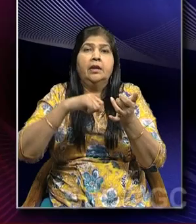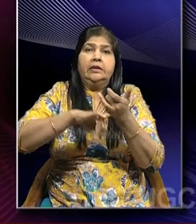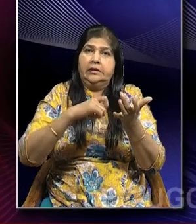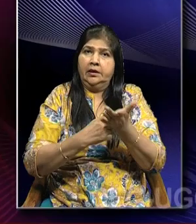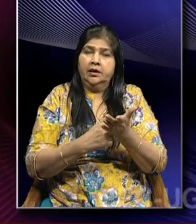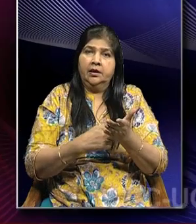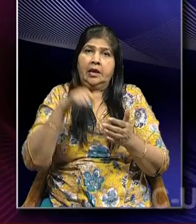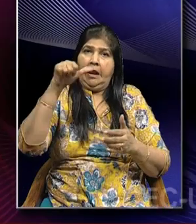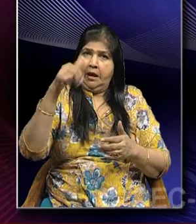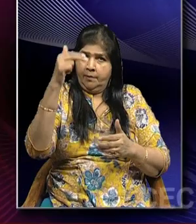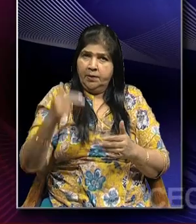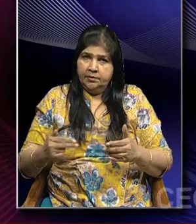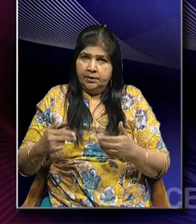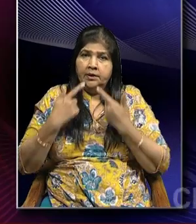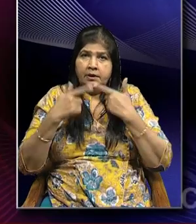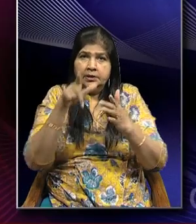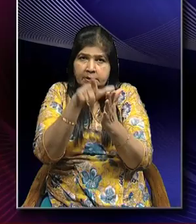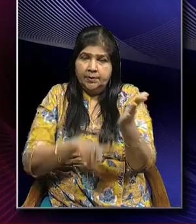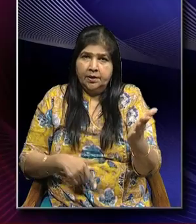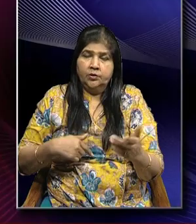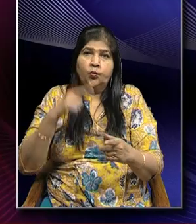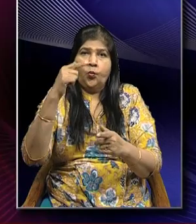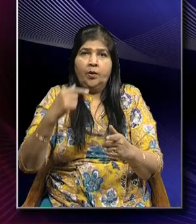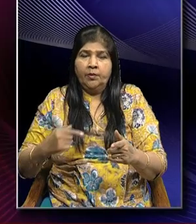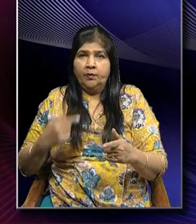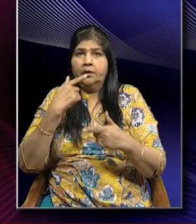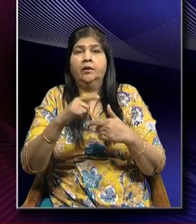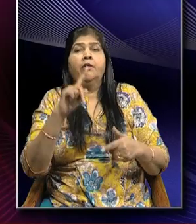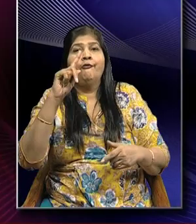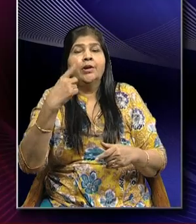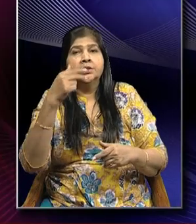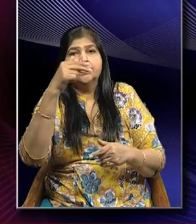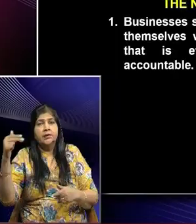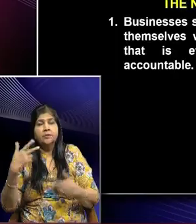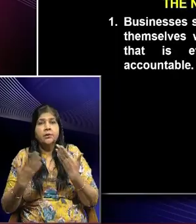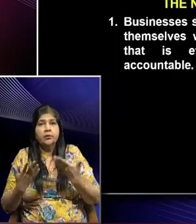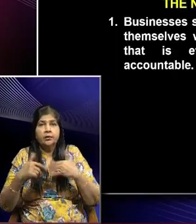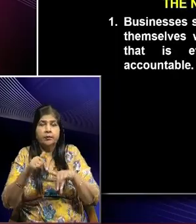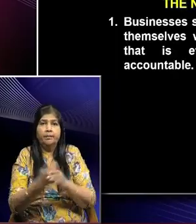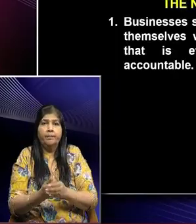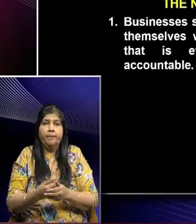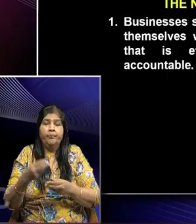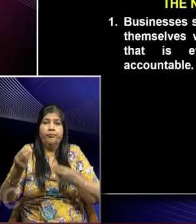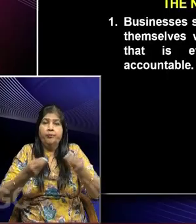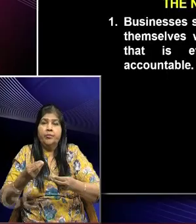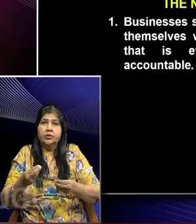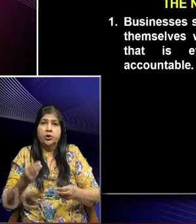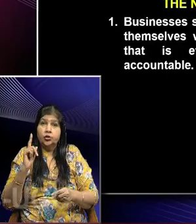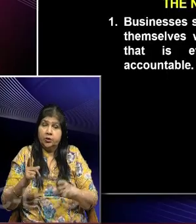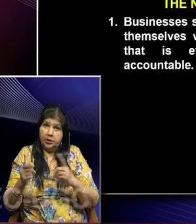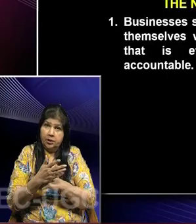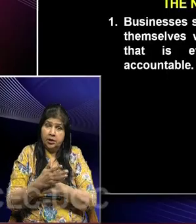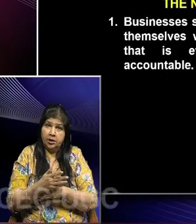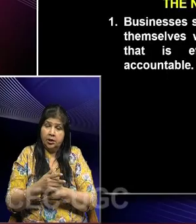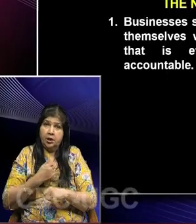9 principles I am going to explain to you one by one. The first principle is that business should conduct and